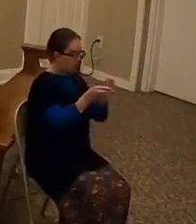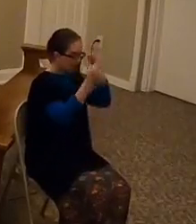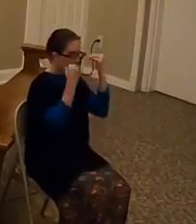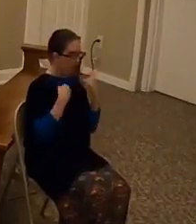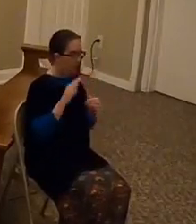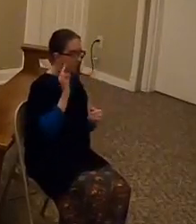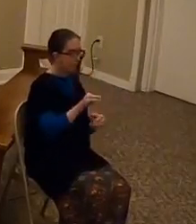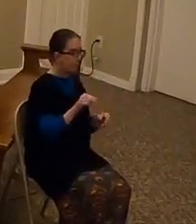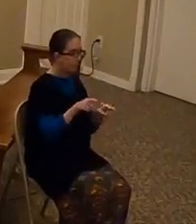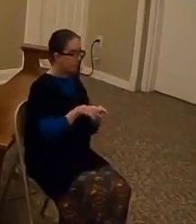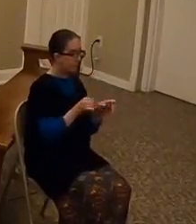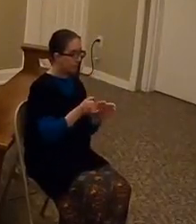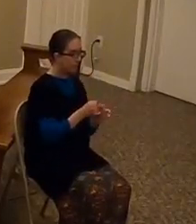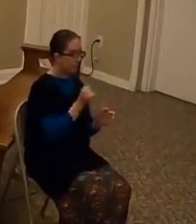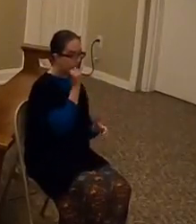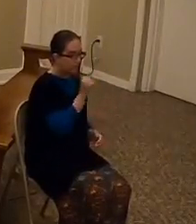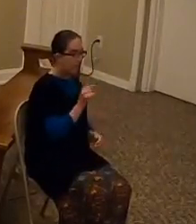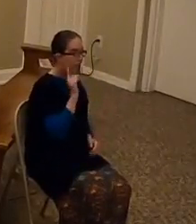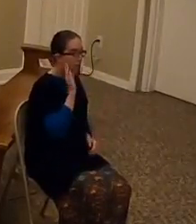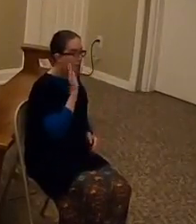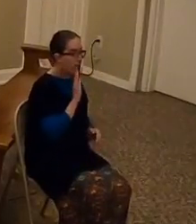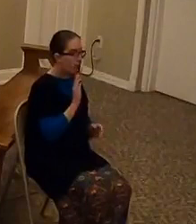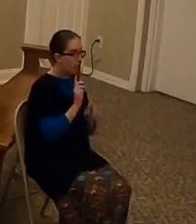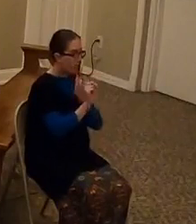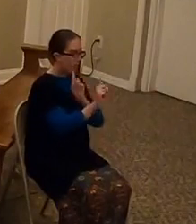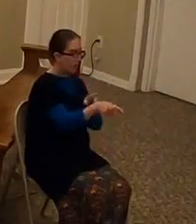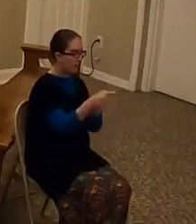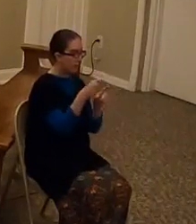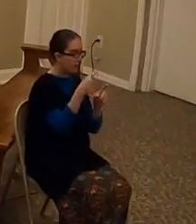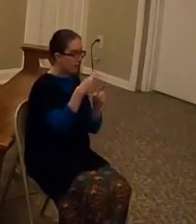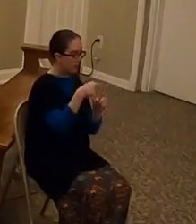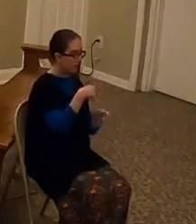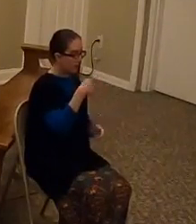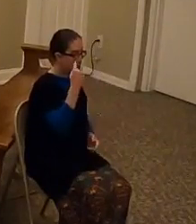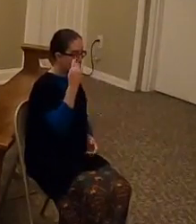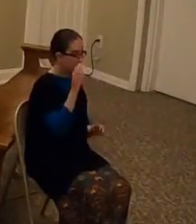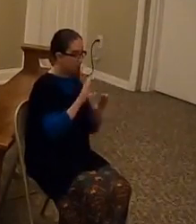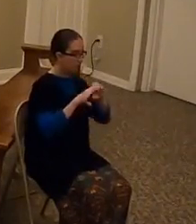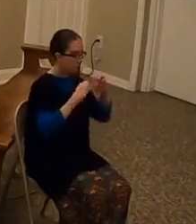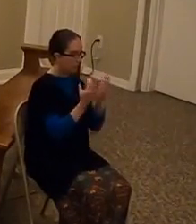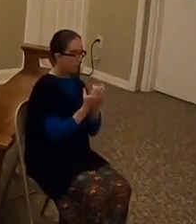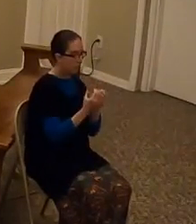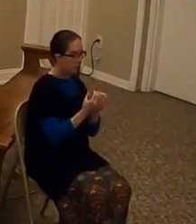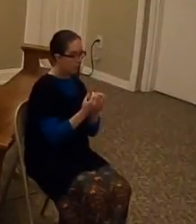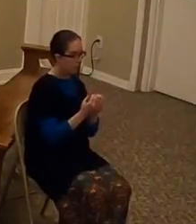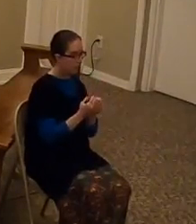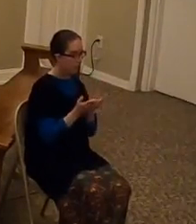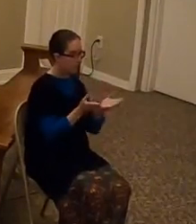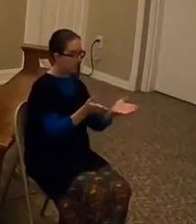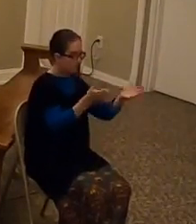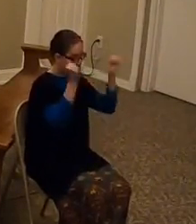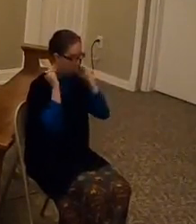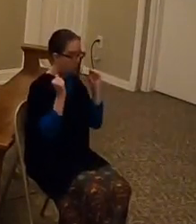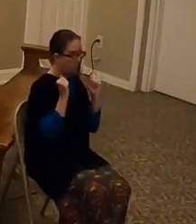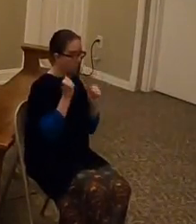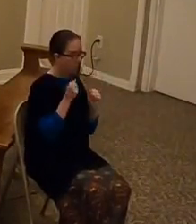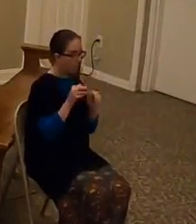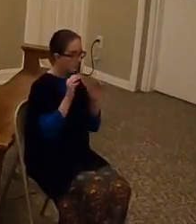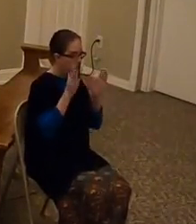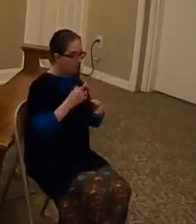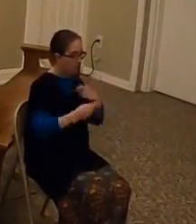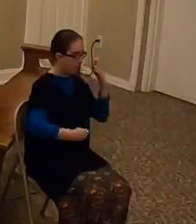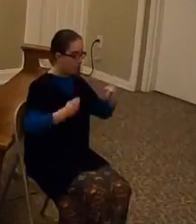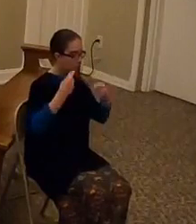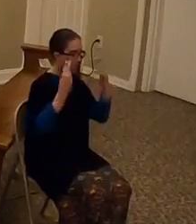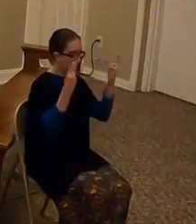I got to preach it like it is because I'm going to answer for this congregation, okay? Yes, sitting in his presence gives us strength. All right, so for the personal